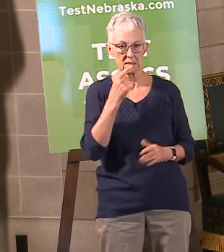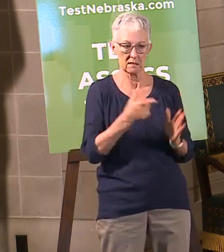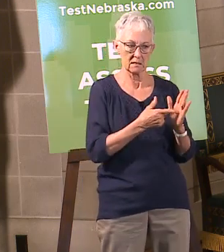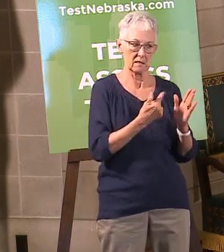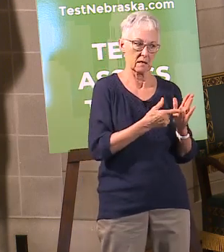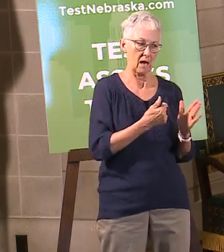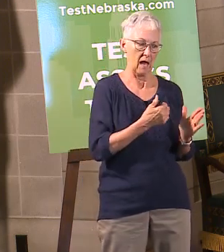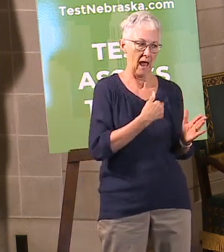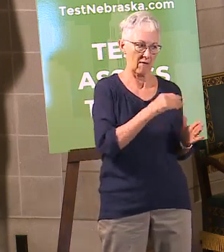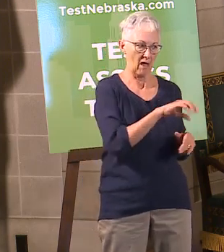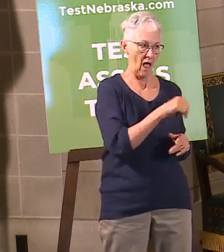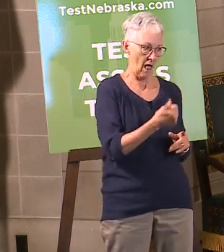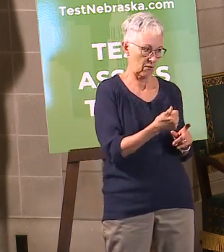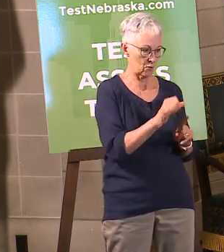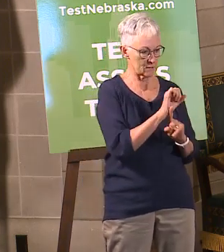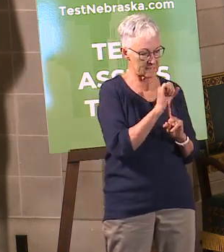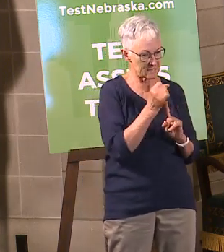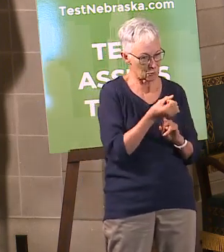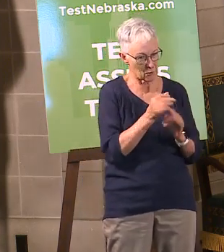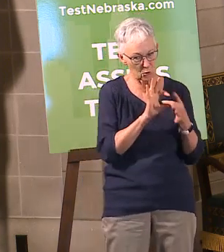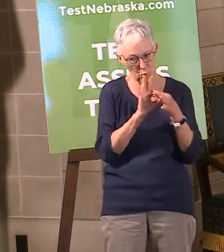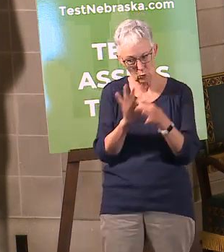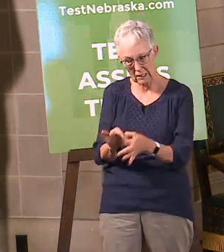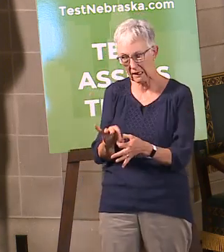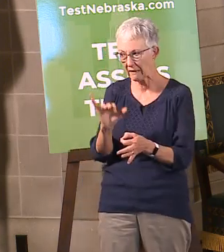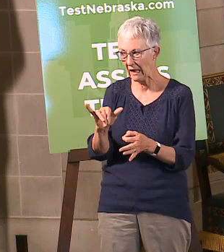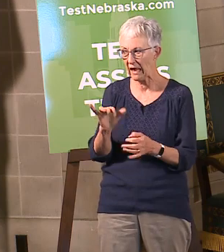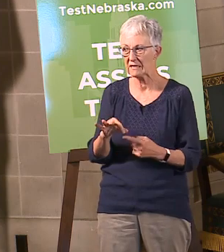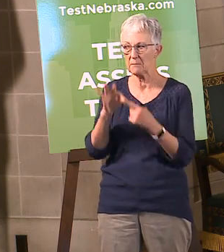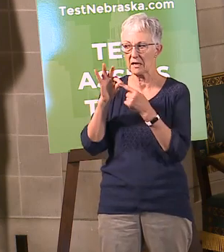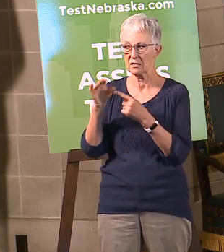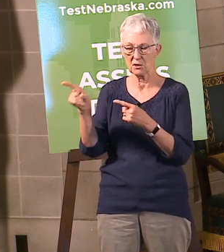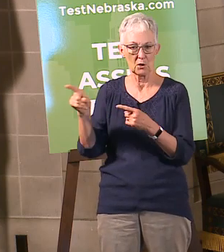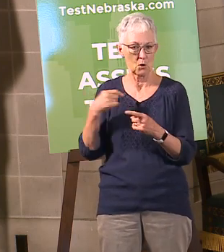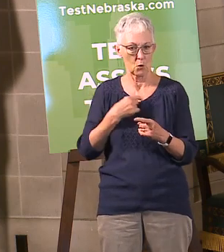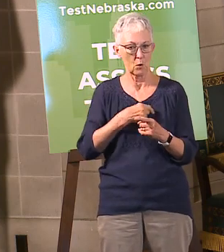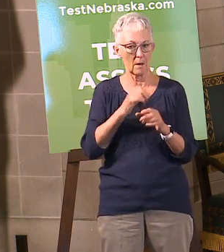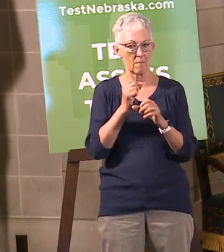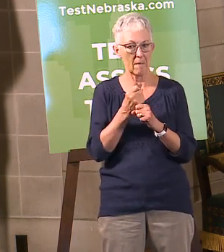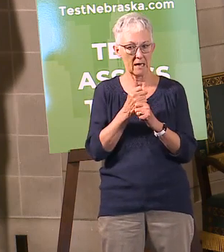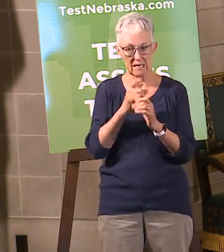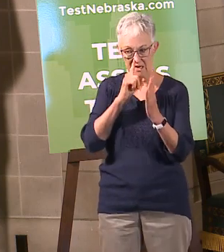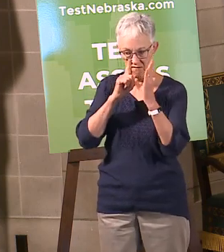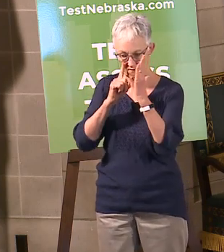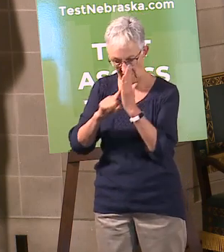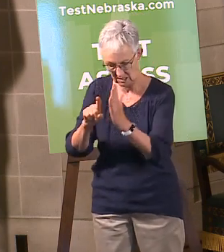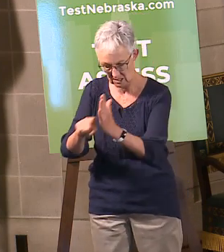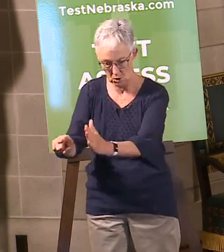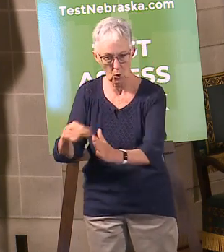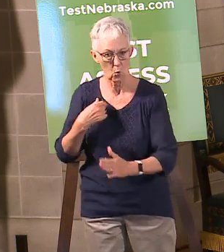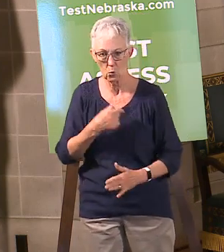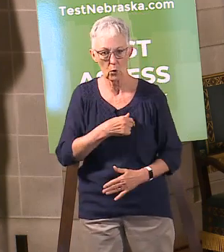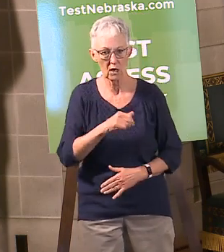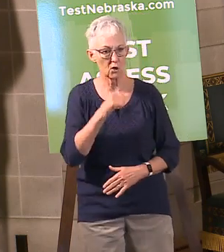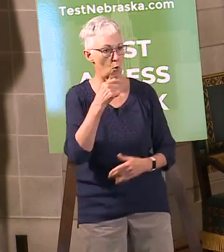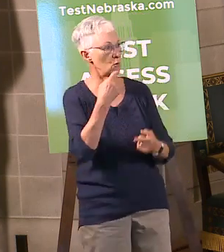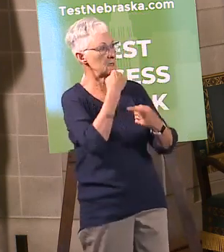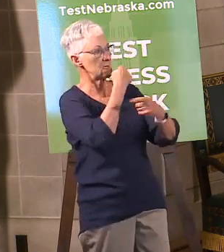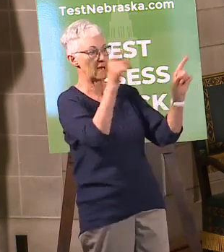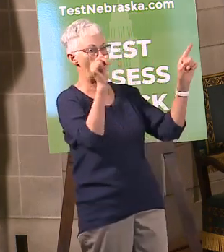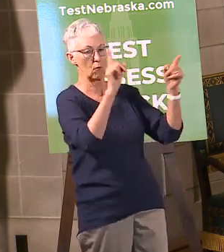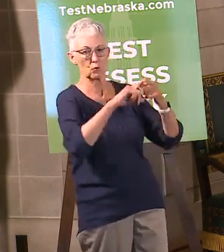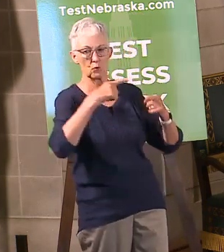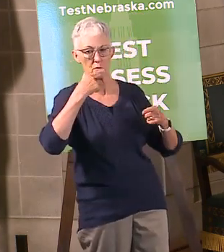around some of these things. And again, specifically, Becky talked about when we're doing an investigation around a complaint, we don't make that public until the actual, you know,